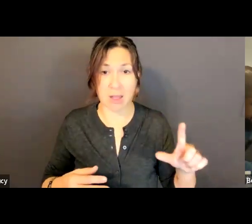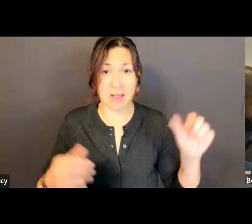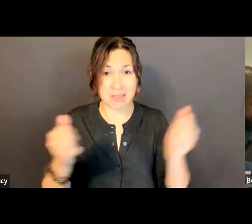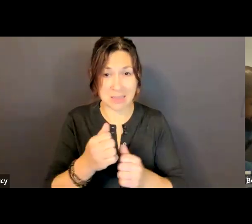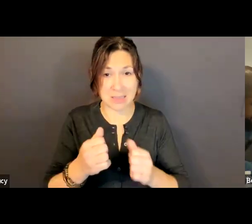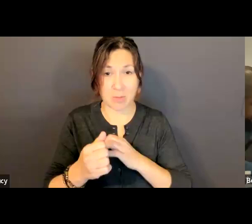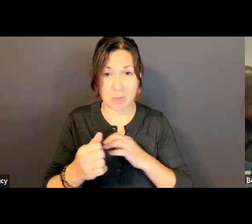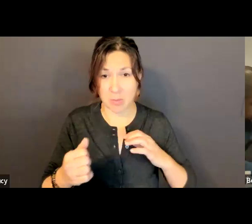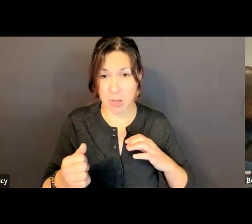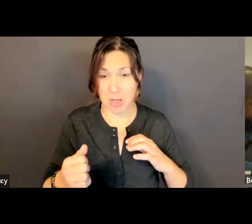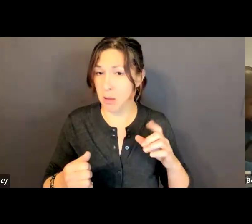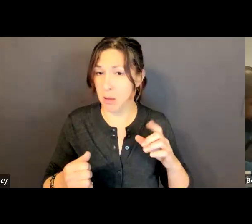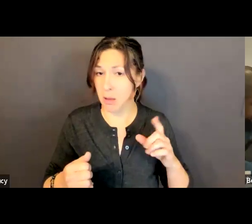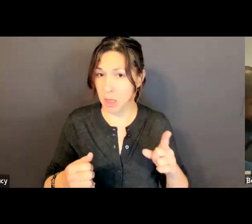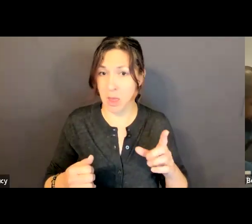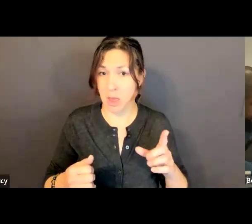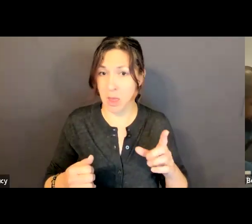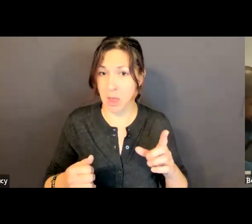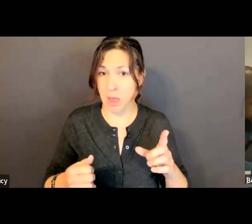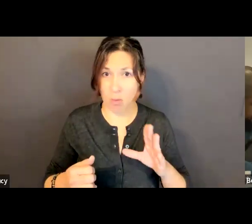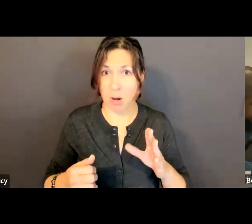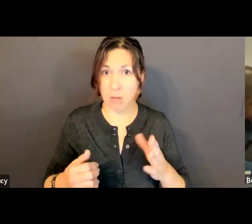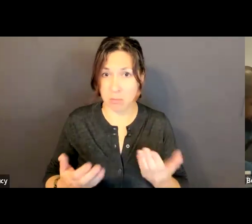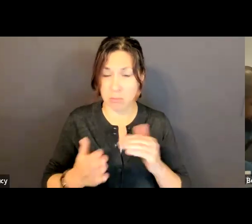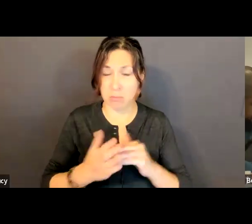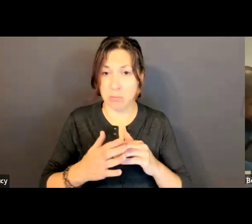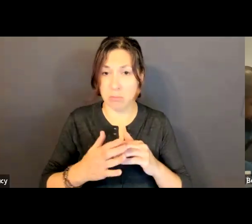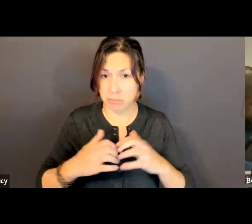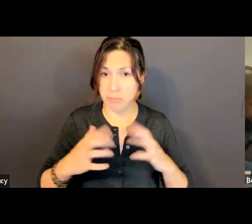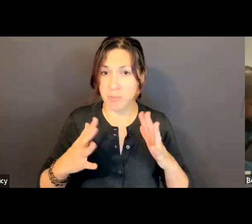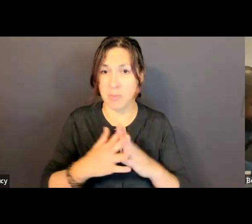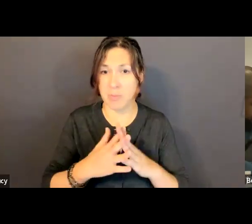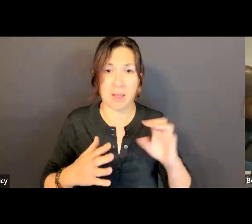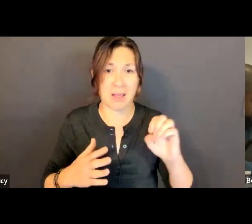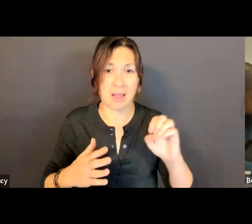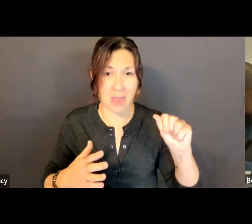subcommittee be Instated. You know, be